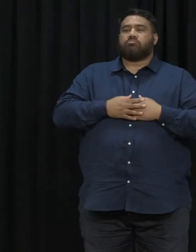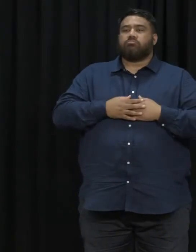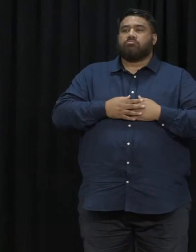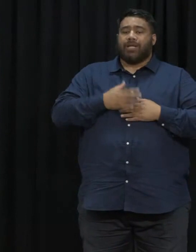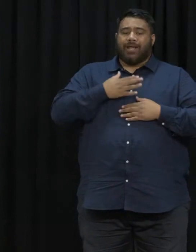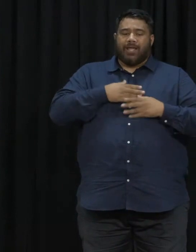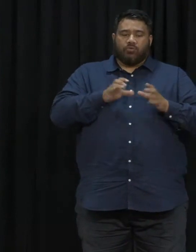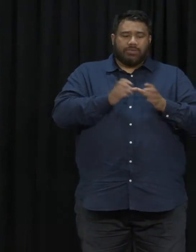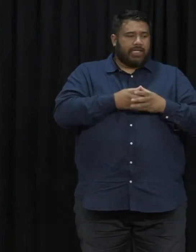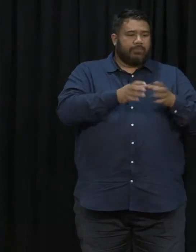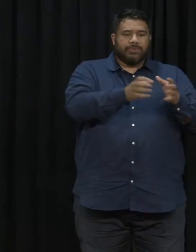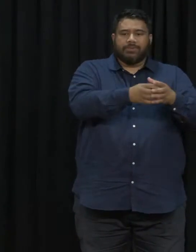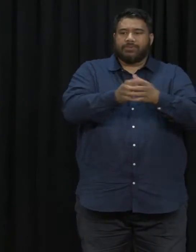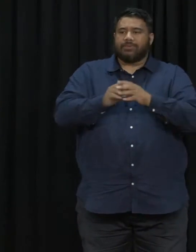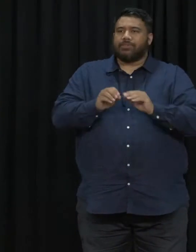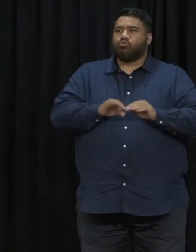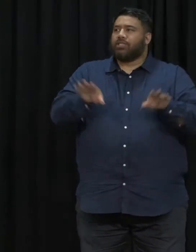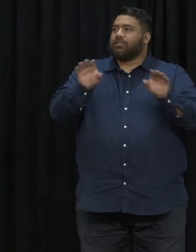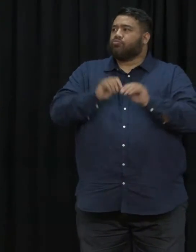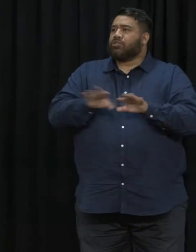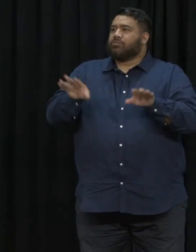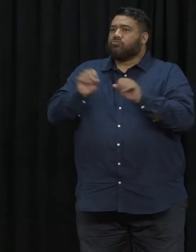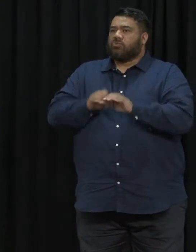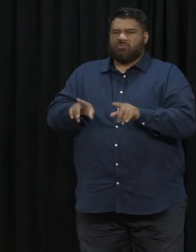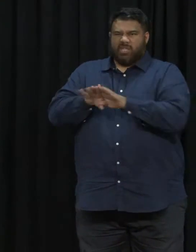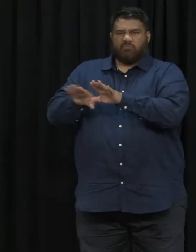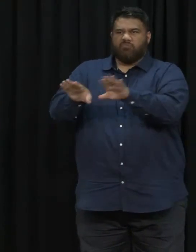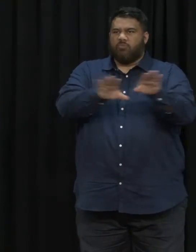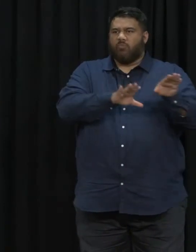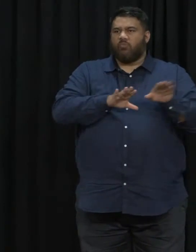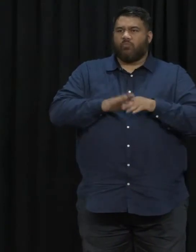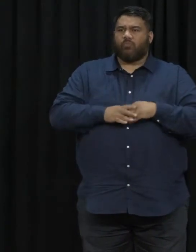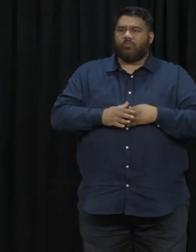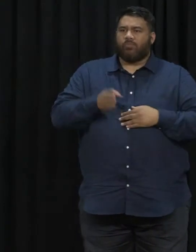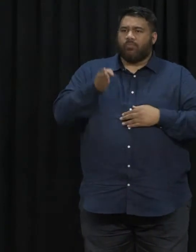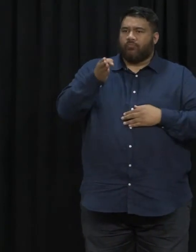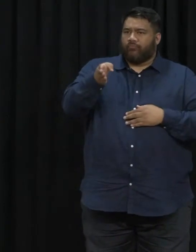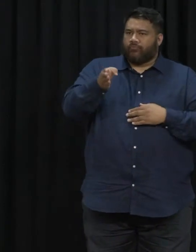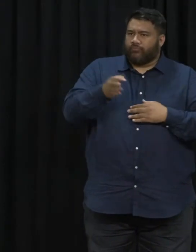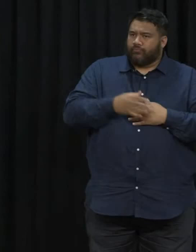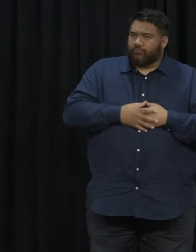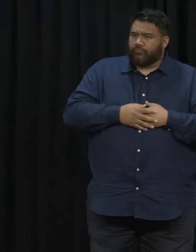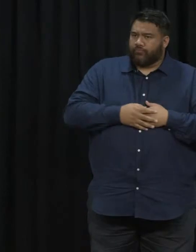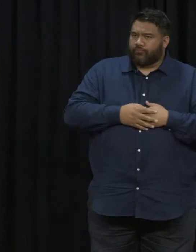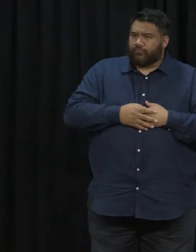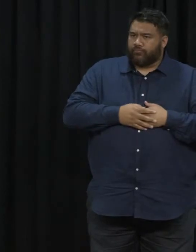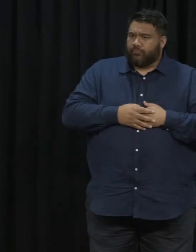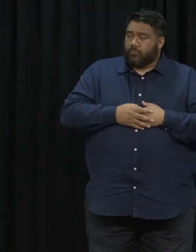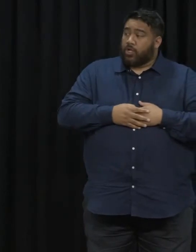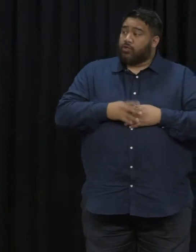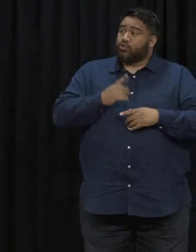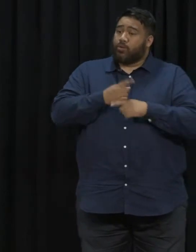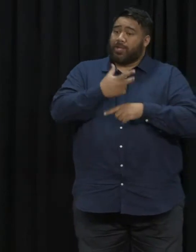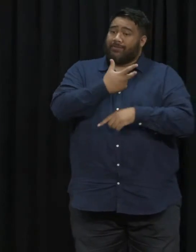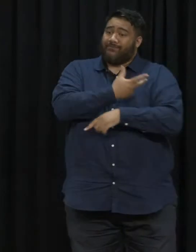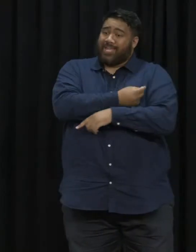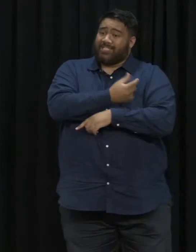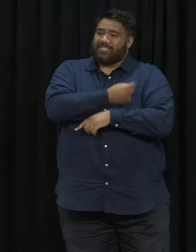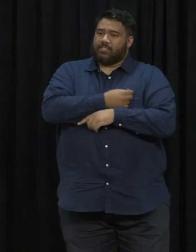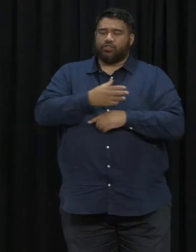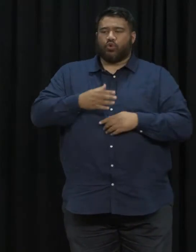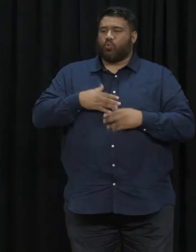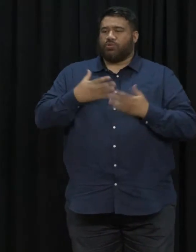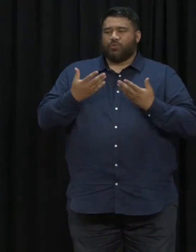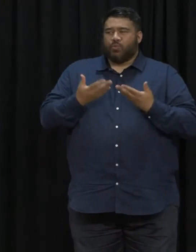leaders to spread that message and ask others to do the same. On the issue of wasting vaccines, Yeah. how you laid out a plan that said